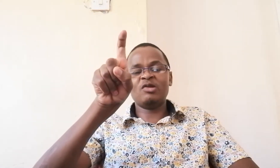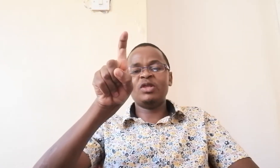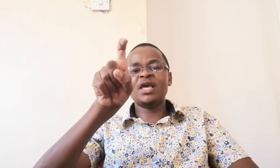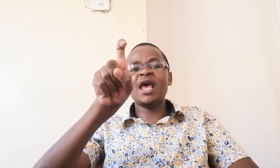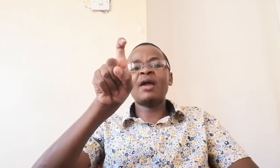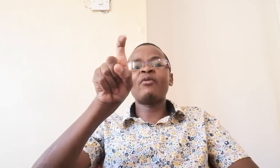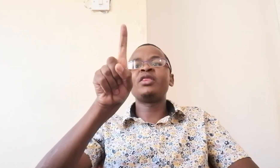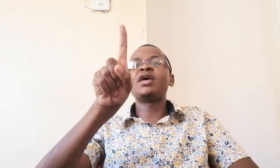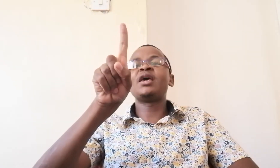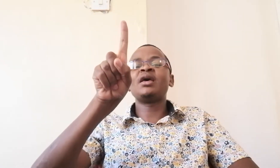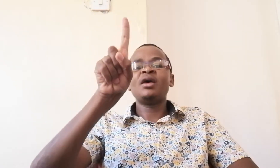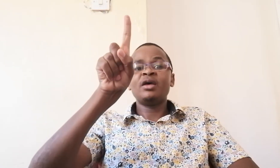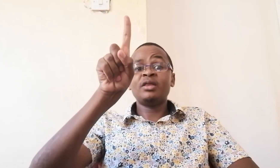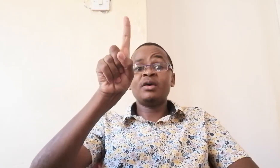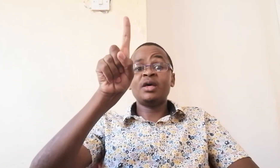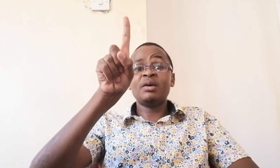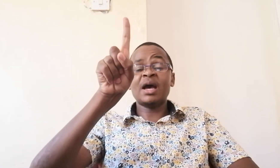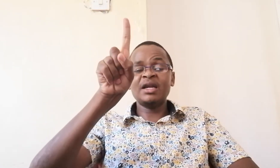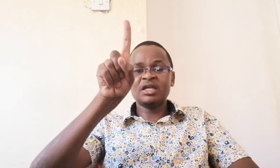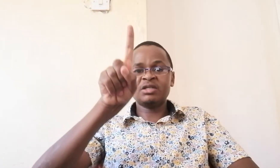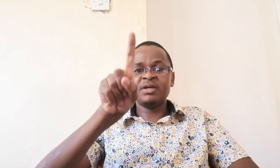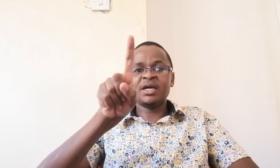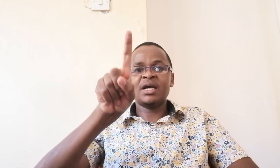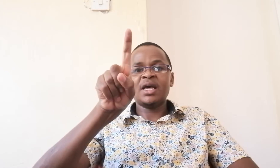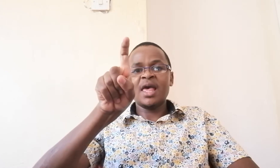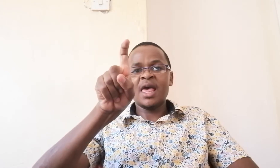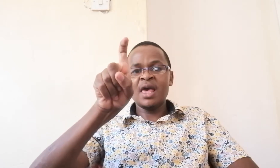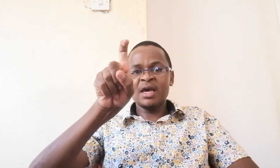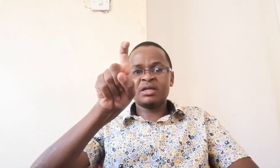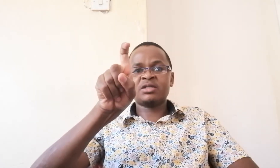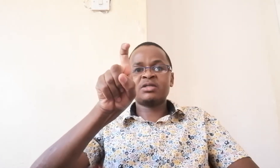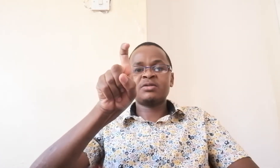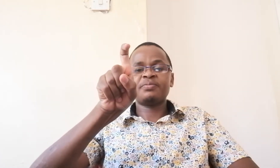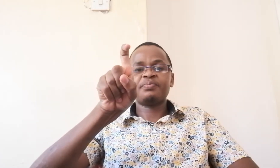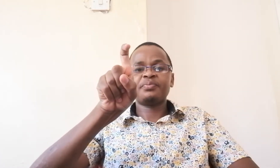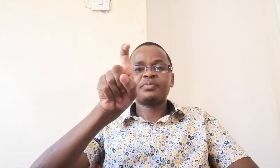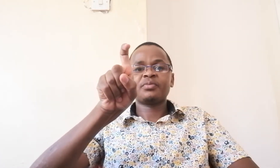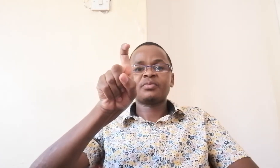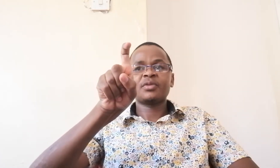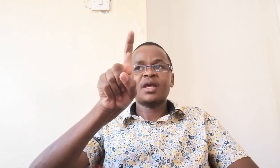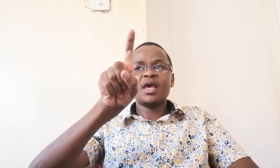with the index finger. X,